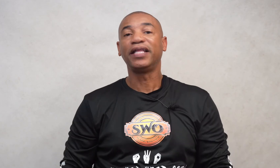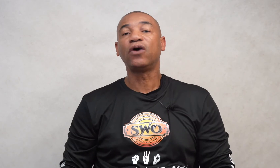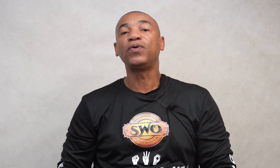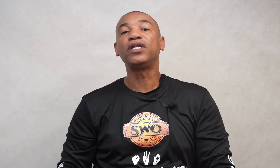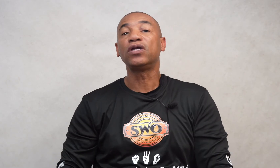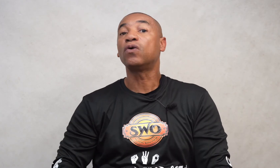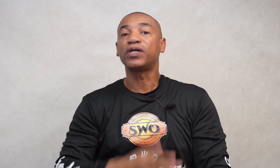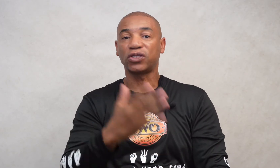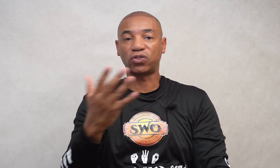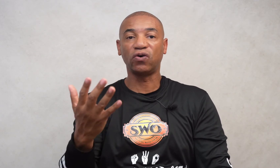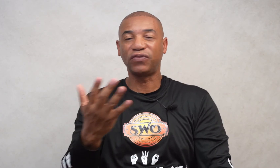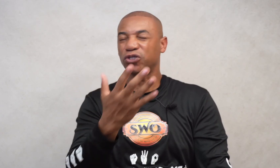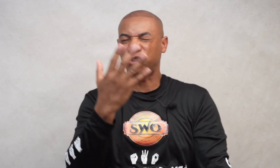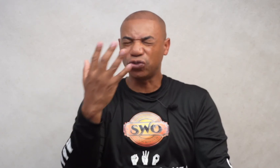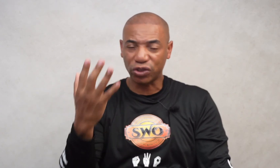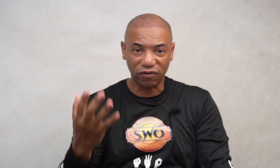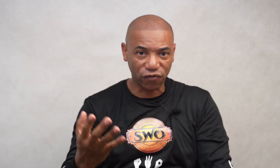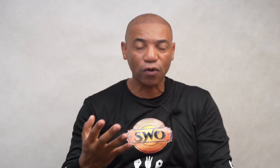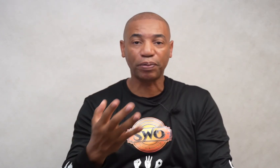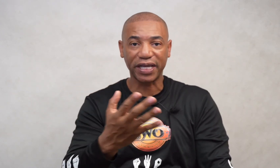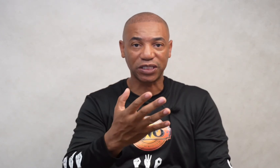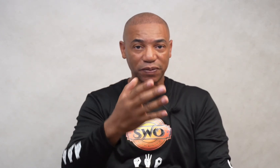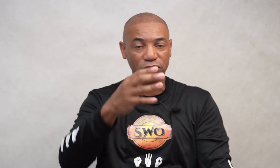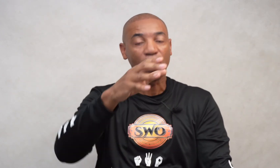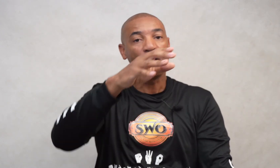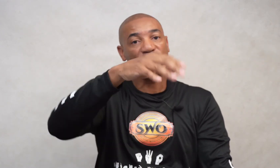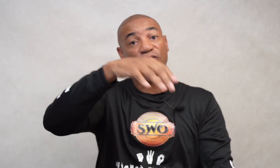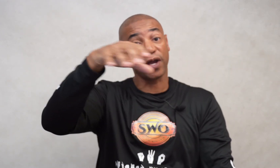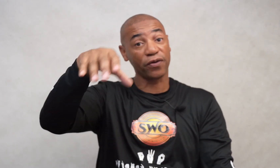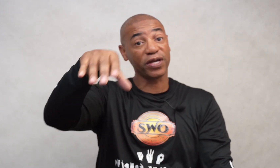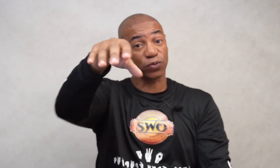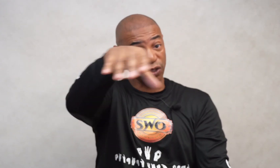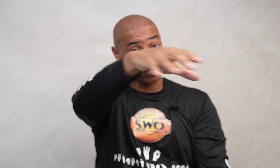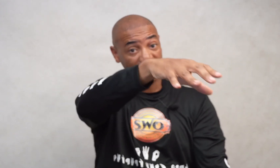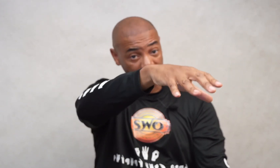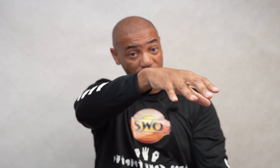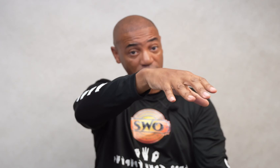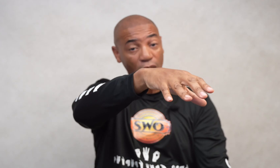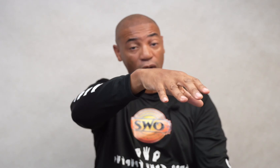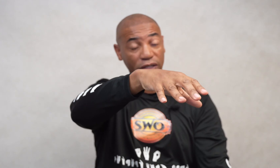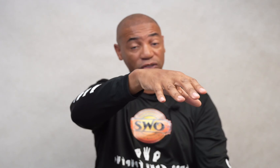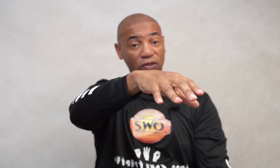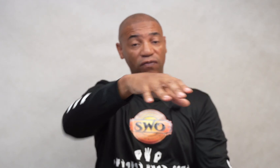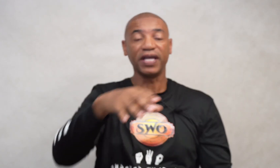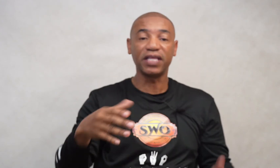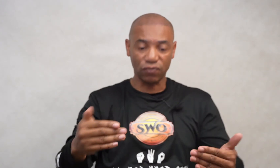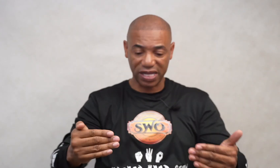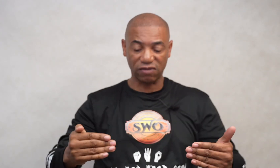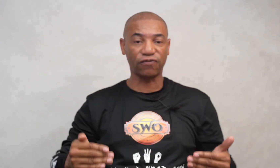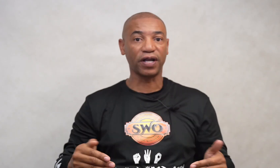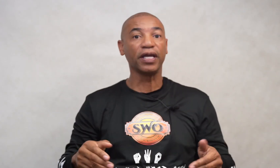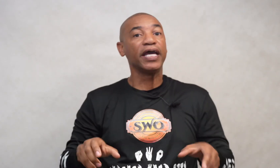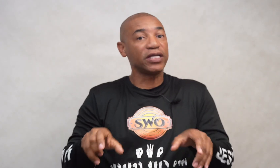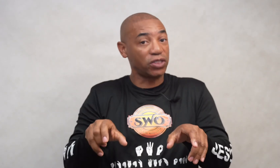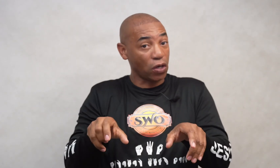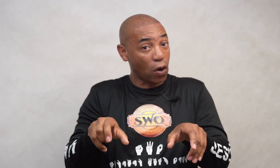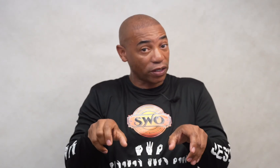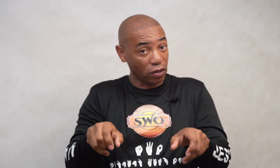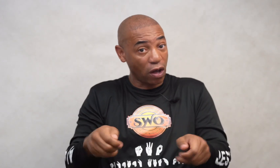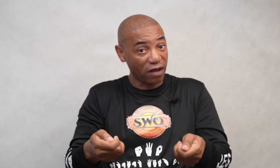Now we know with the stove there's usually 4 placements or 4 areas where you can cook on the stove, and then right in the front is the on and off